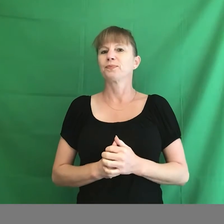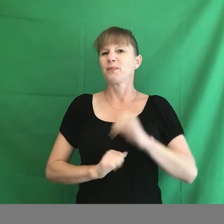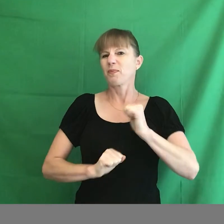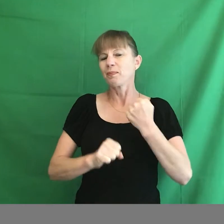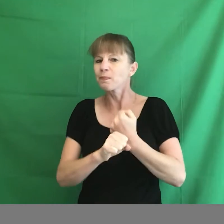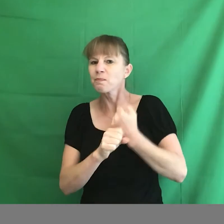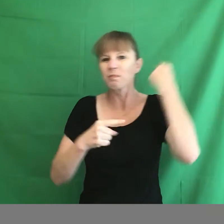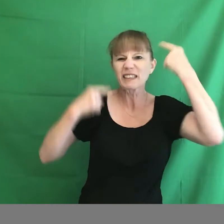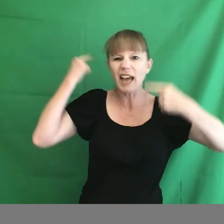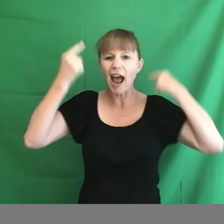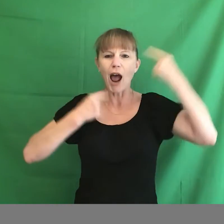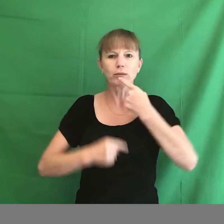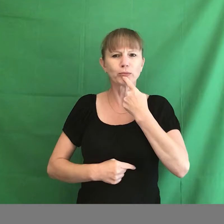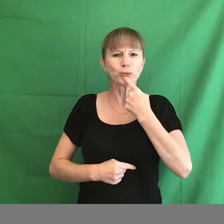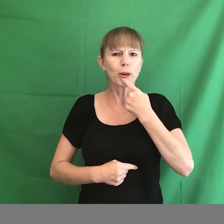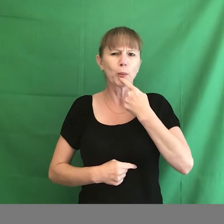Ready?